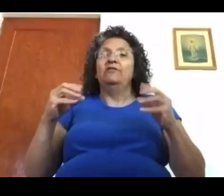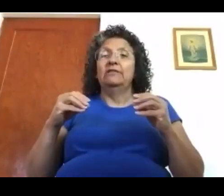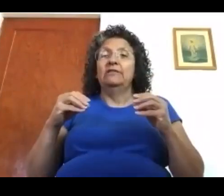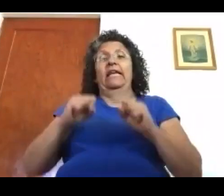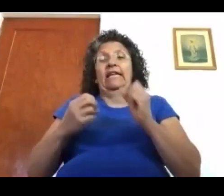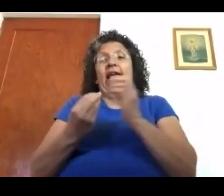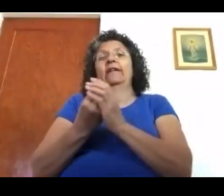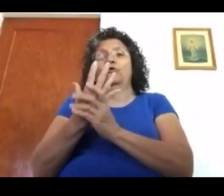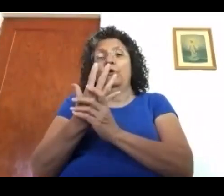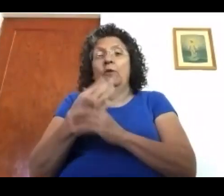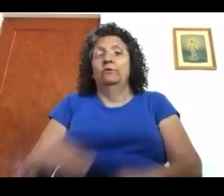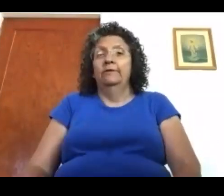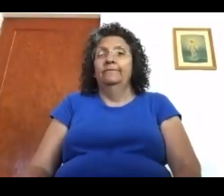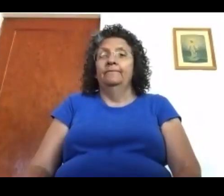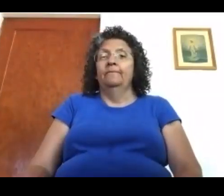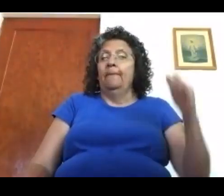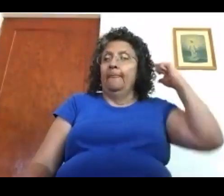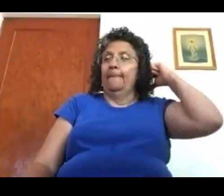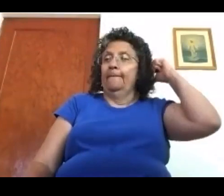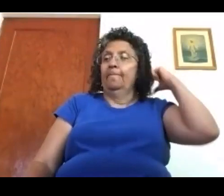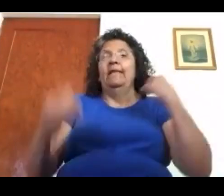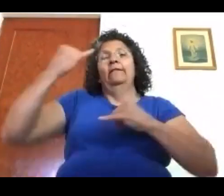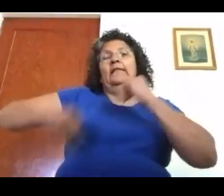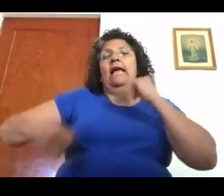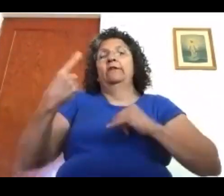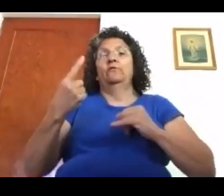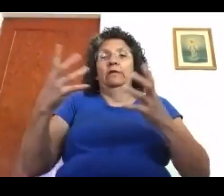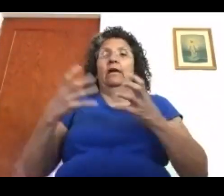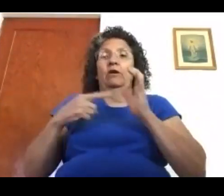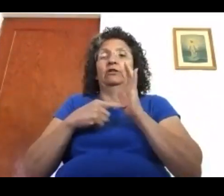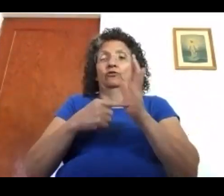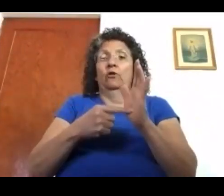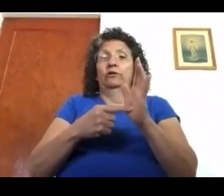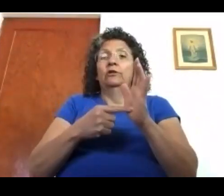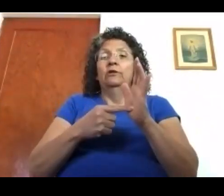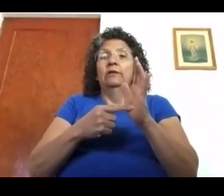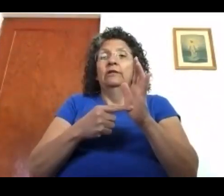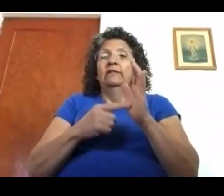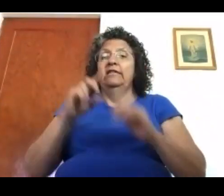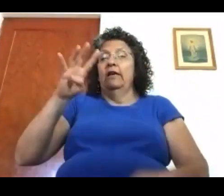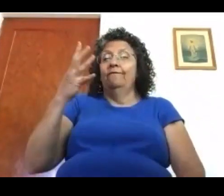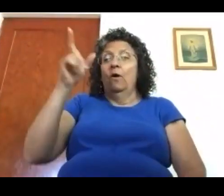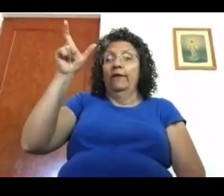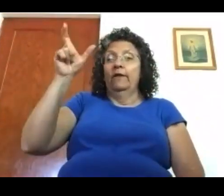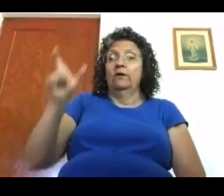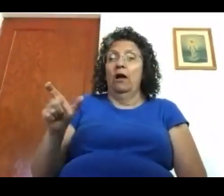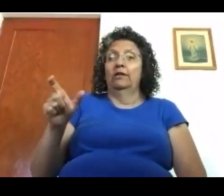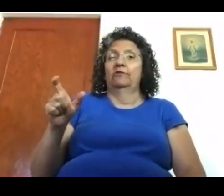one I'm going to show you is in the 4th column that says write and